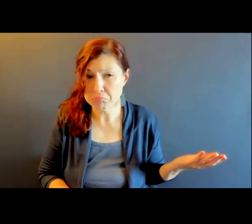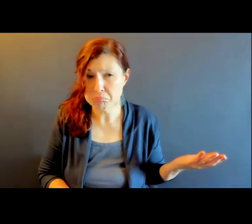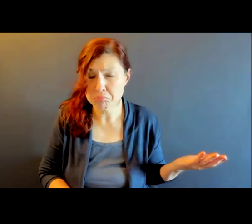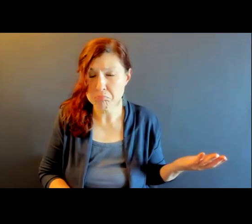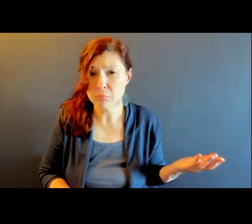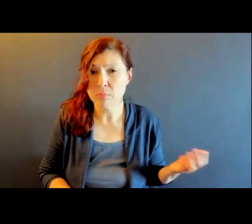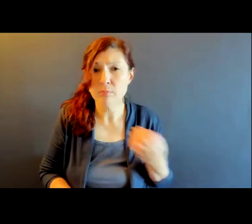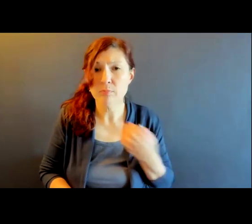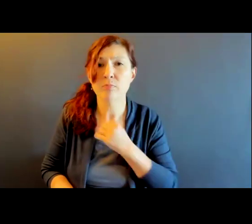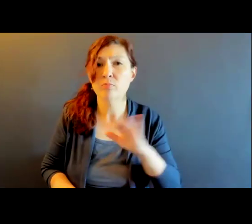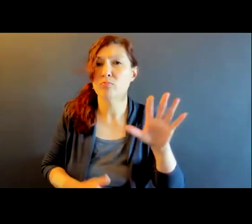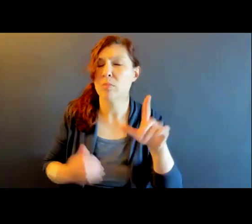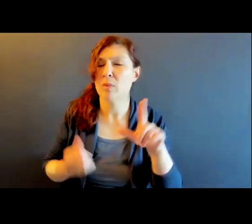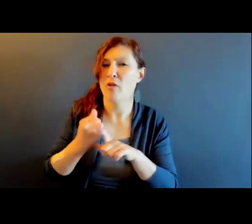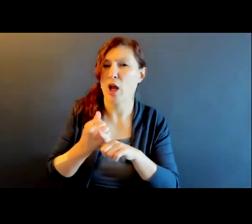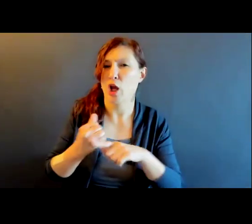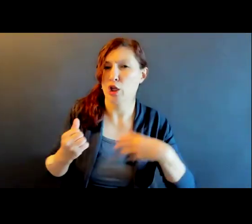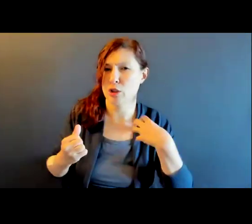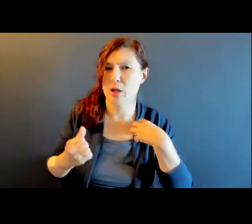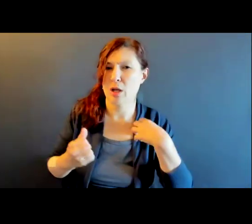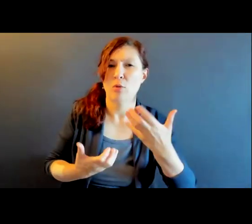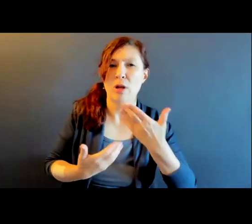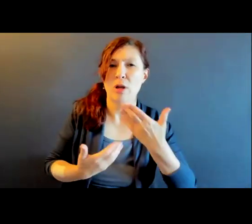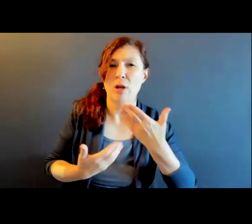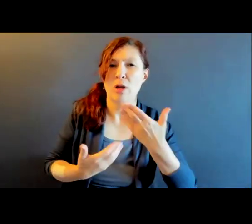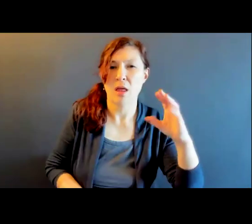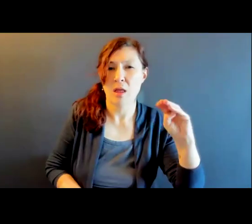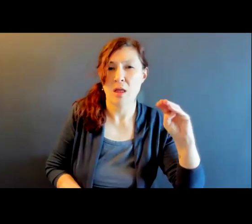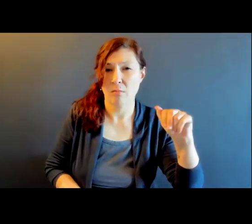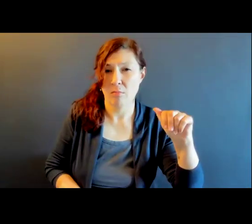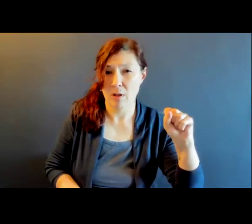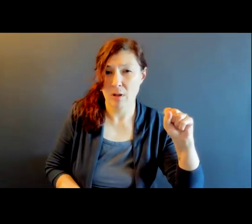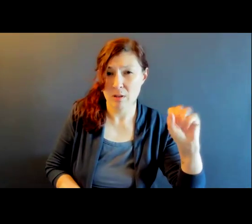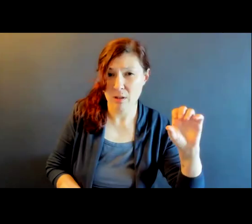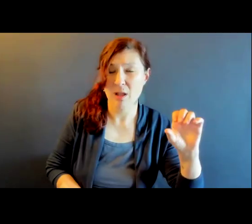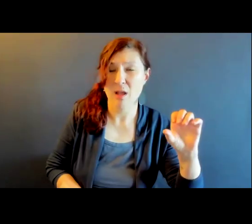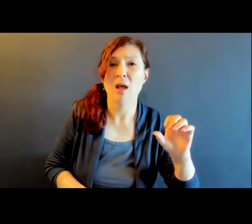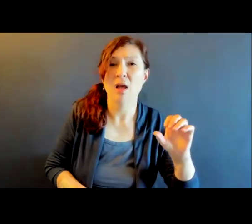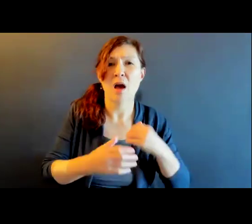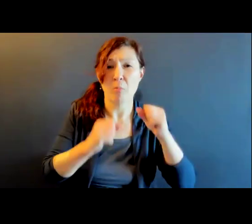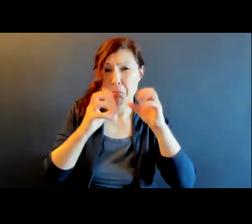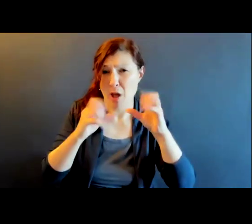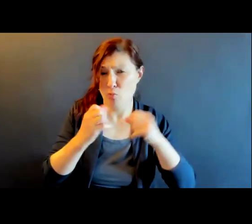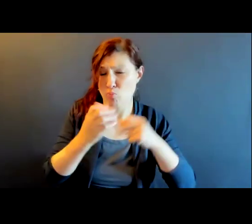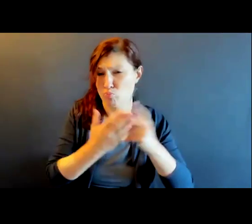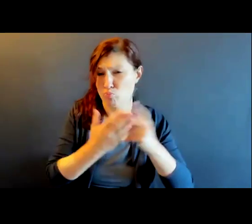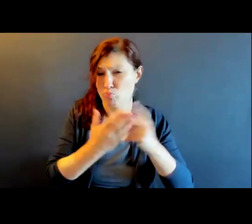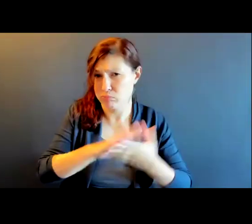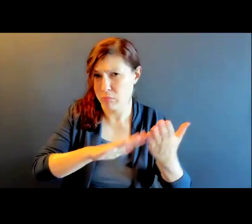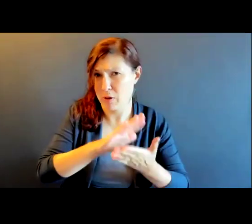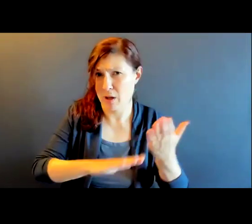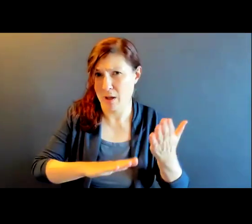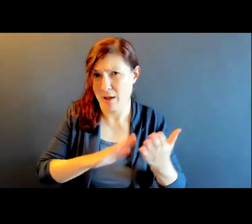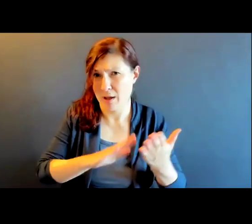I will strictly thank the Mass Association of School Committees. Not only do they run tremendous programs that we all, first of all,